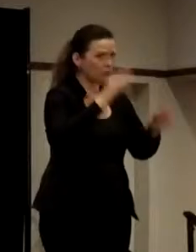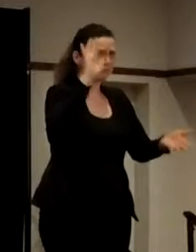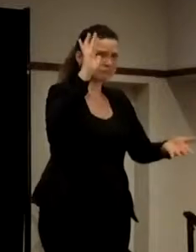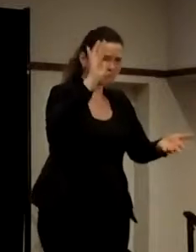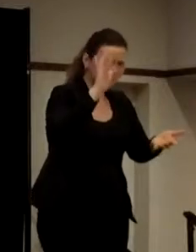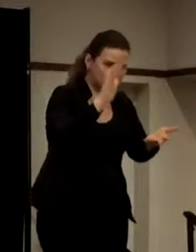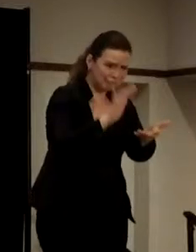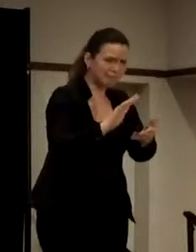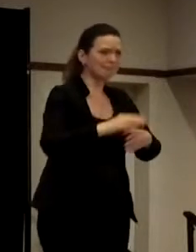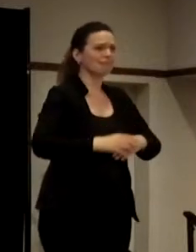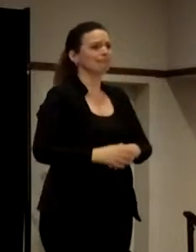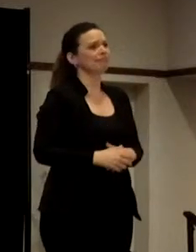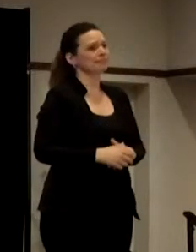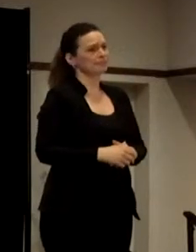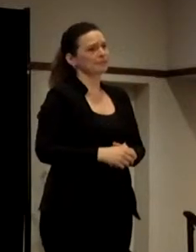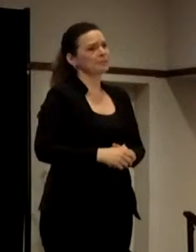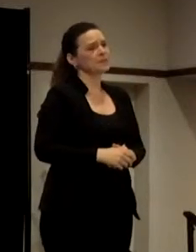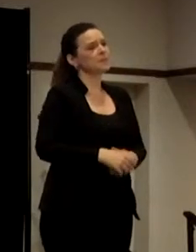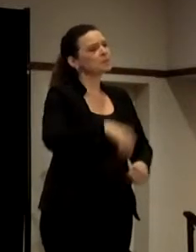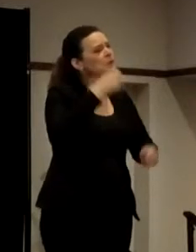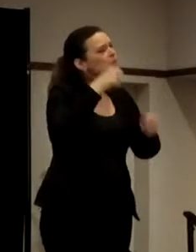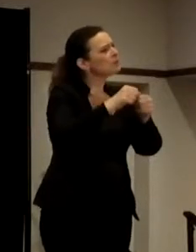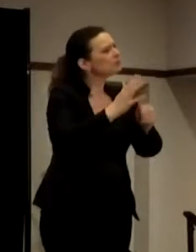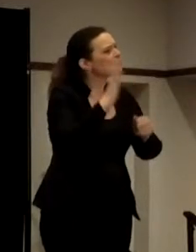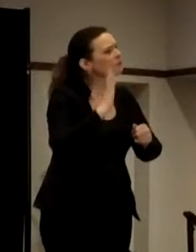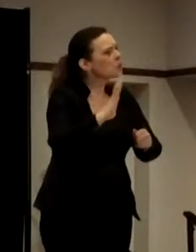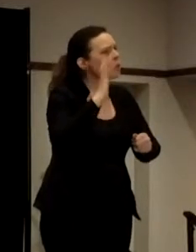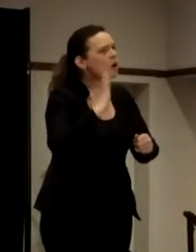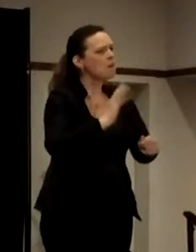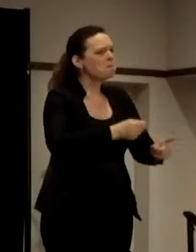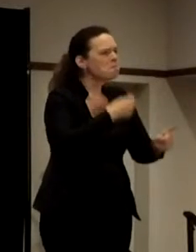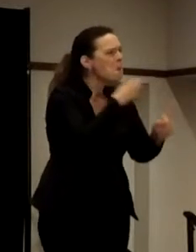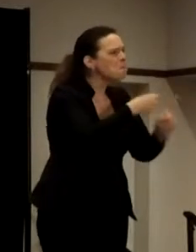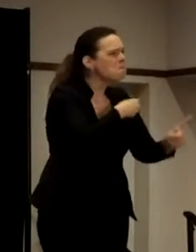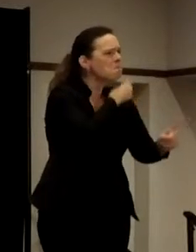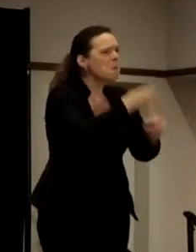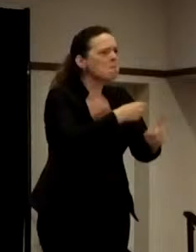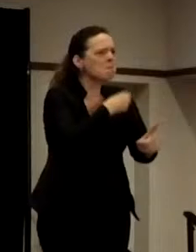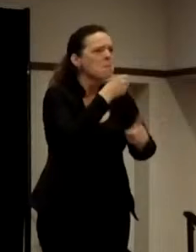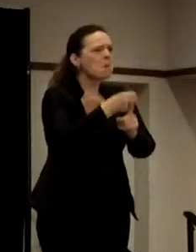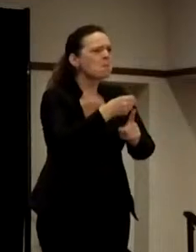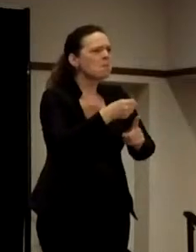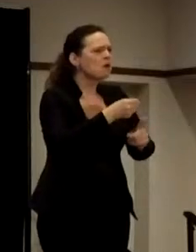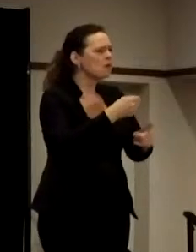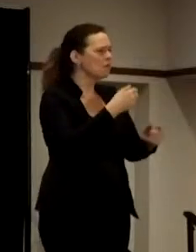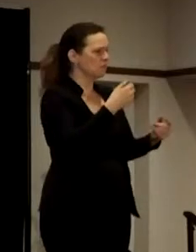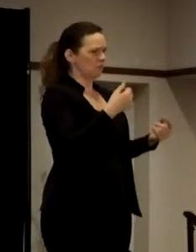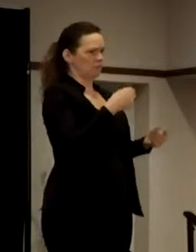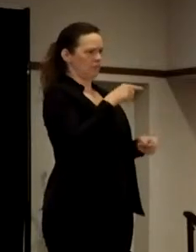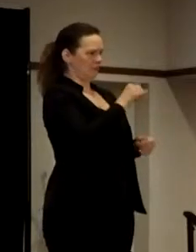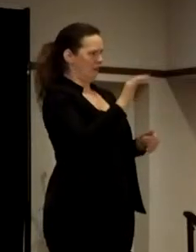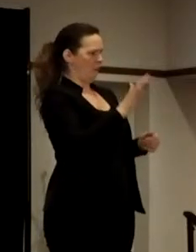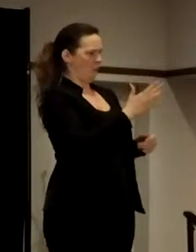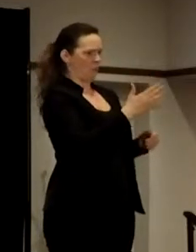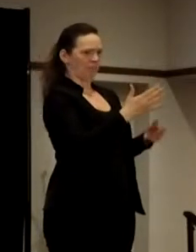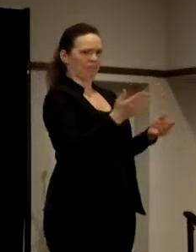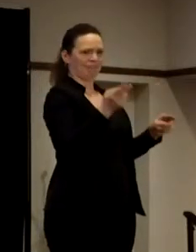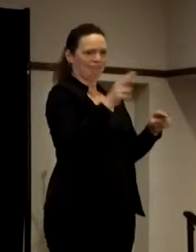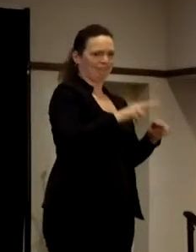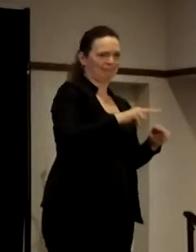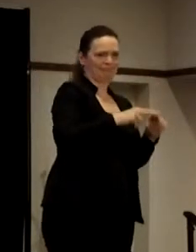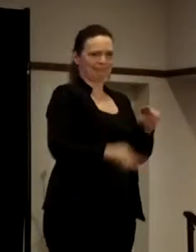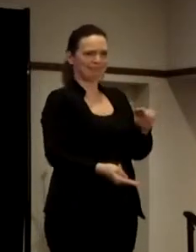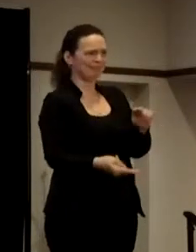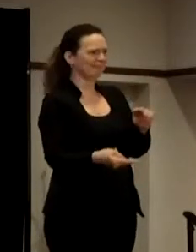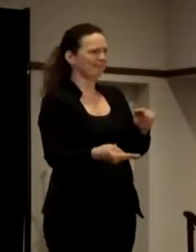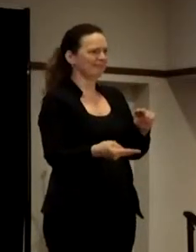have dropped. They were between 50 and 100, closer to 50 if you looked at everything. Now it's kind of in that 40 to 80 case